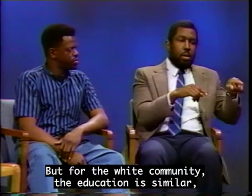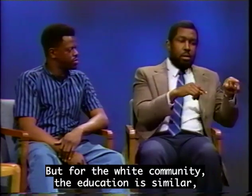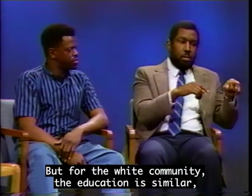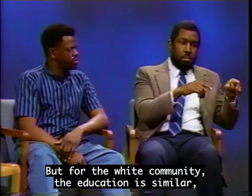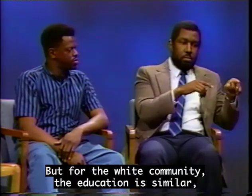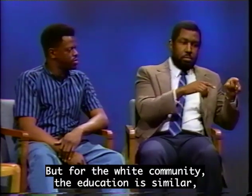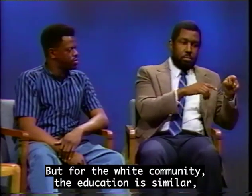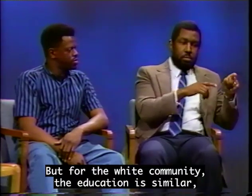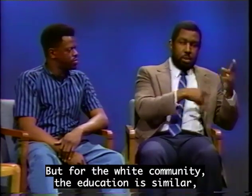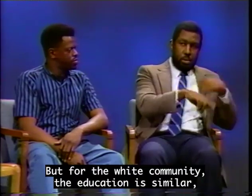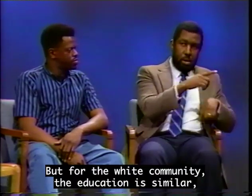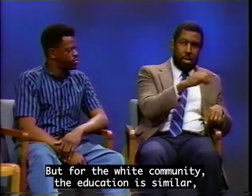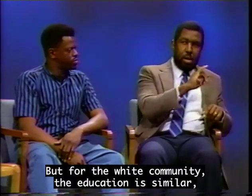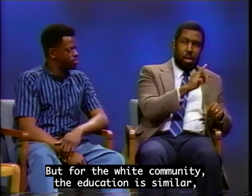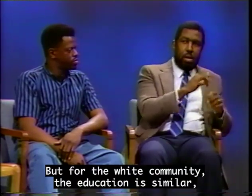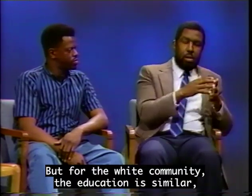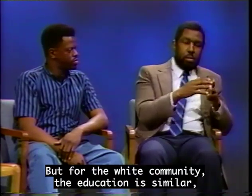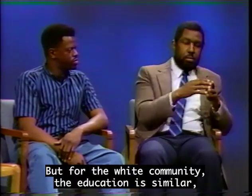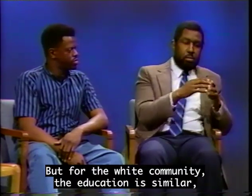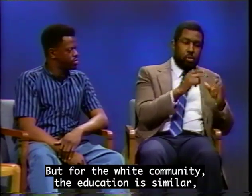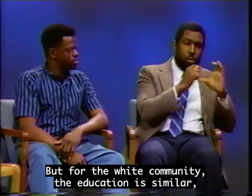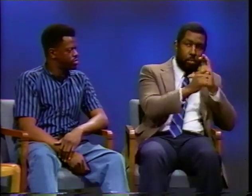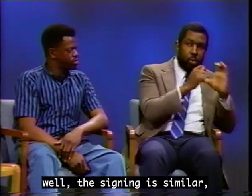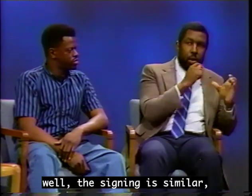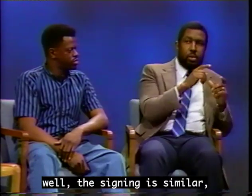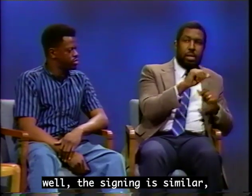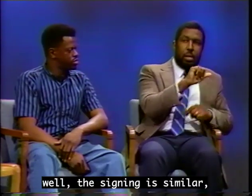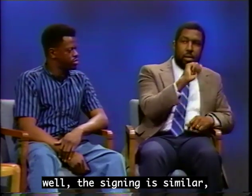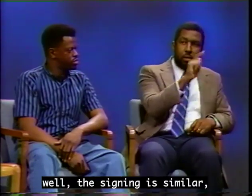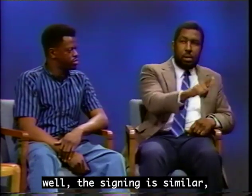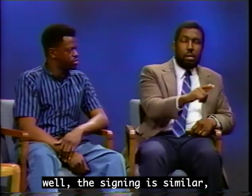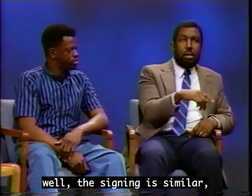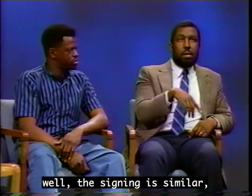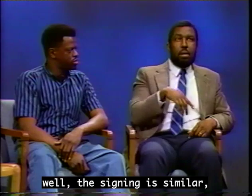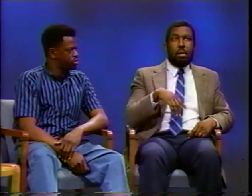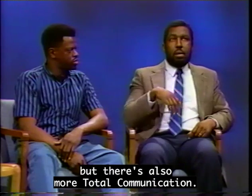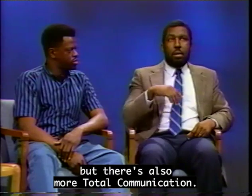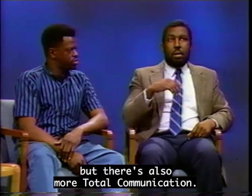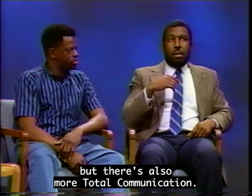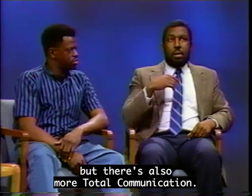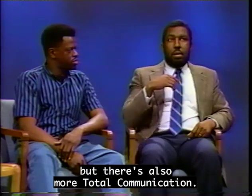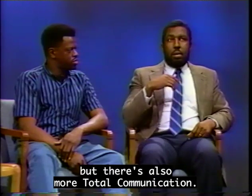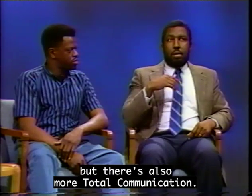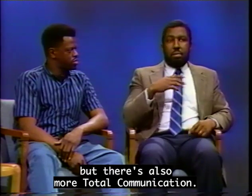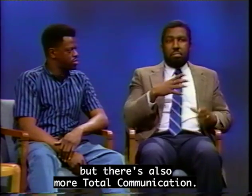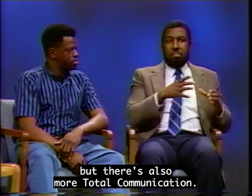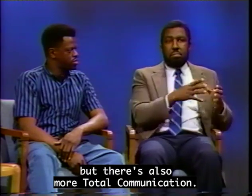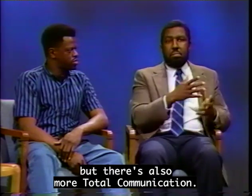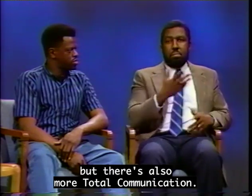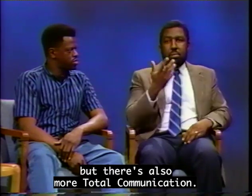For the white community, the education is similar. Well, the signing is similar, but there's also more total